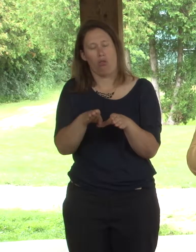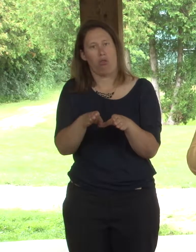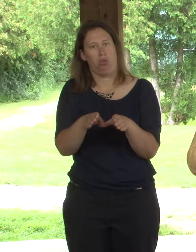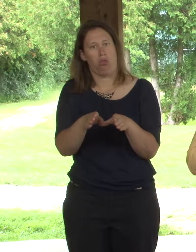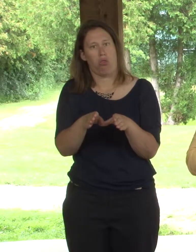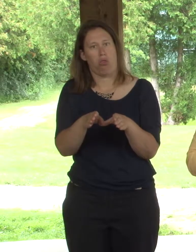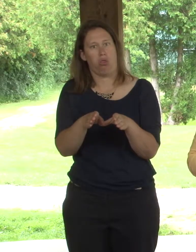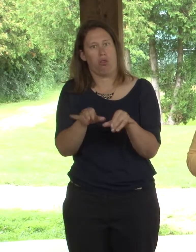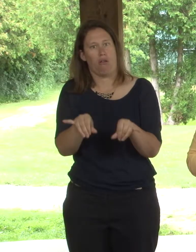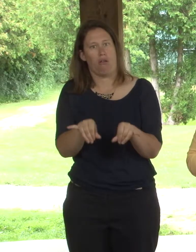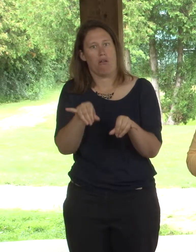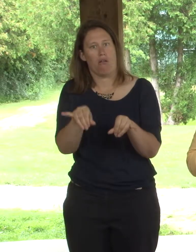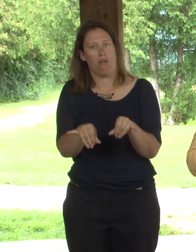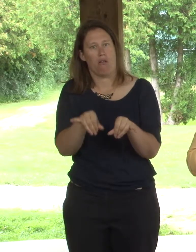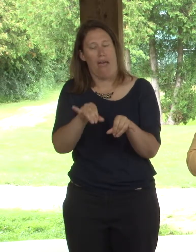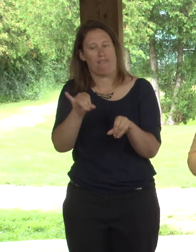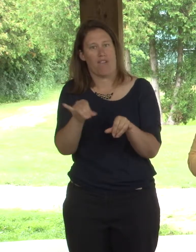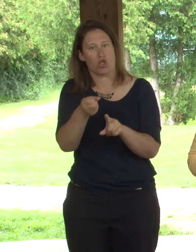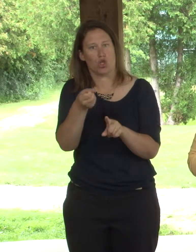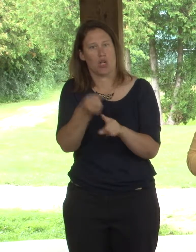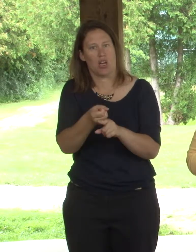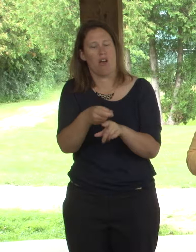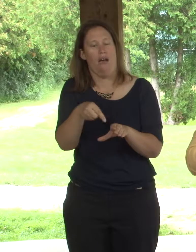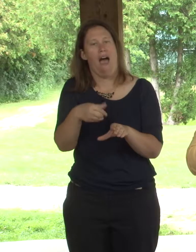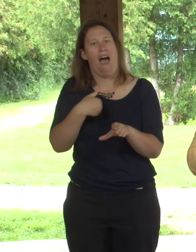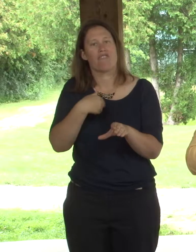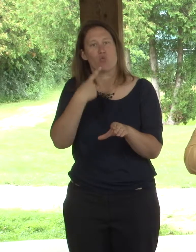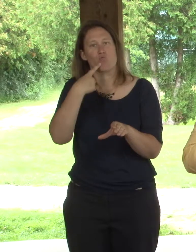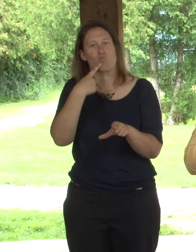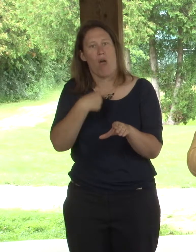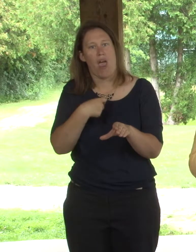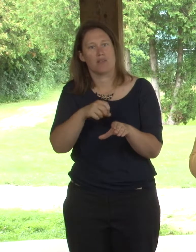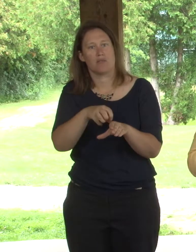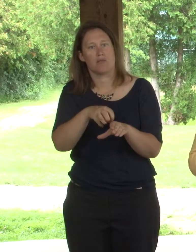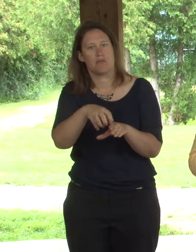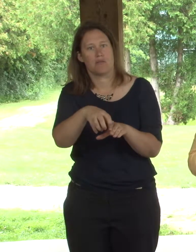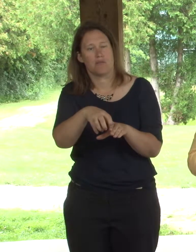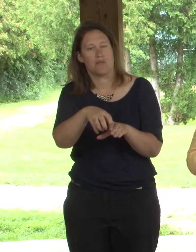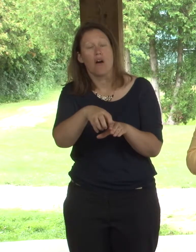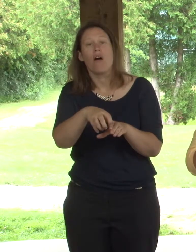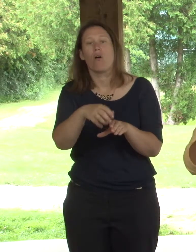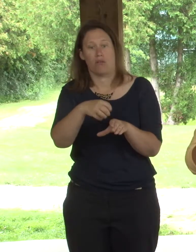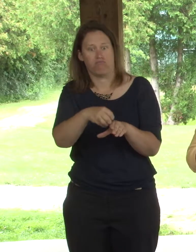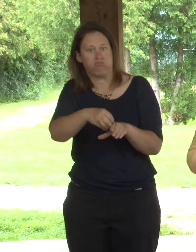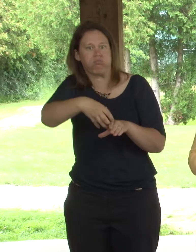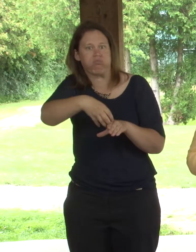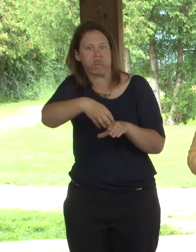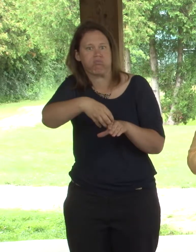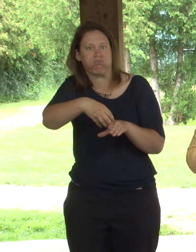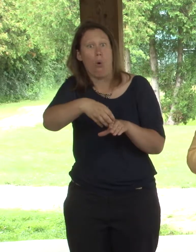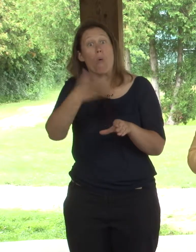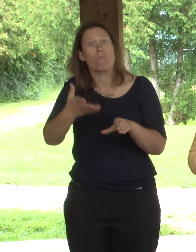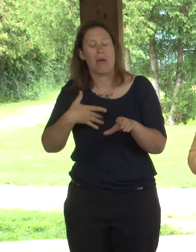see things like redness, things like swelling. There may even be heat involved. And you will